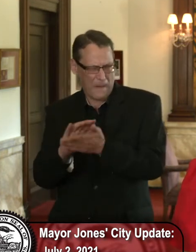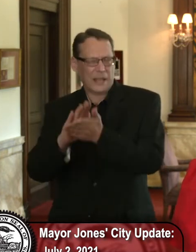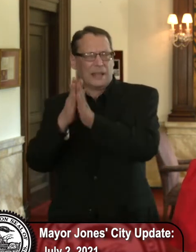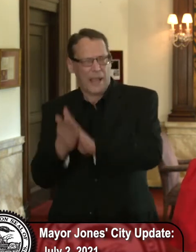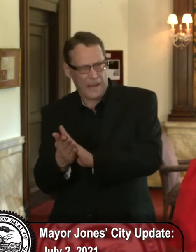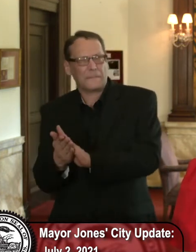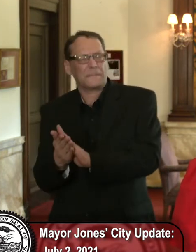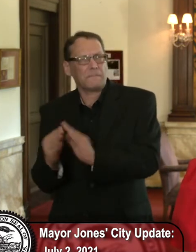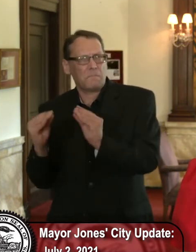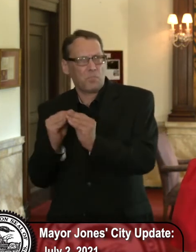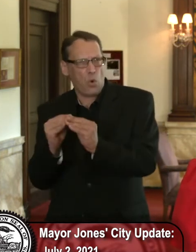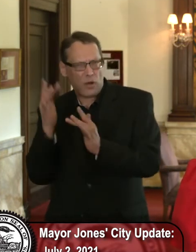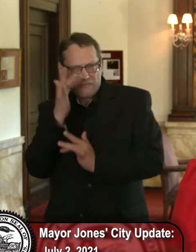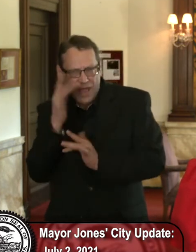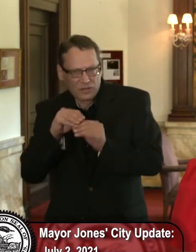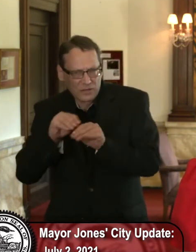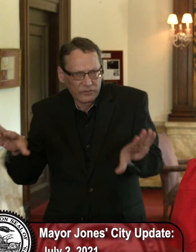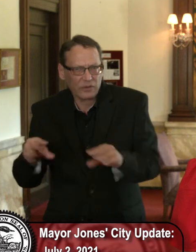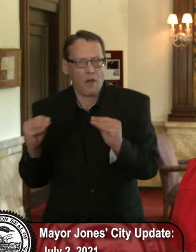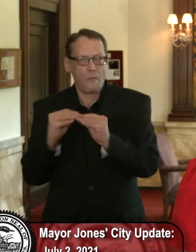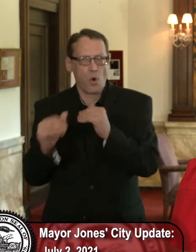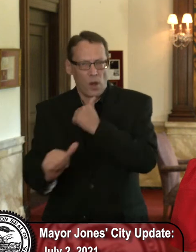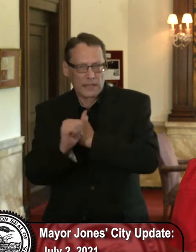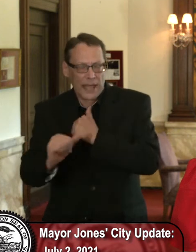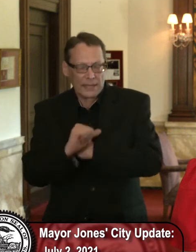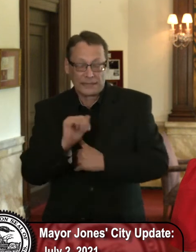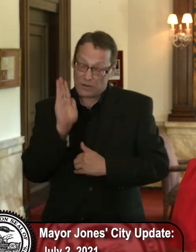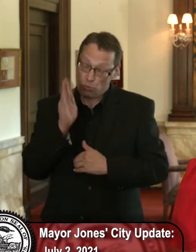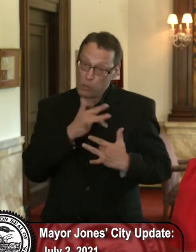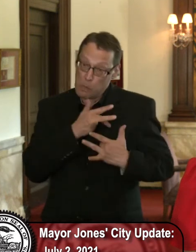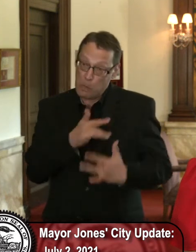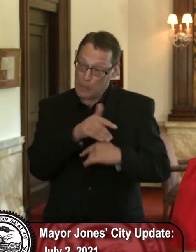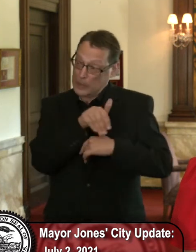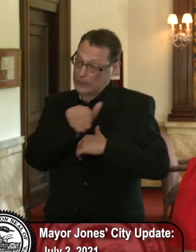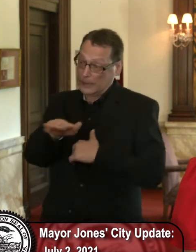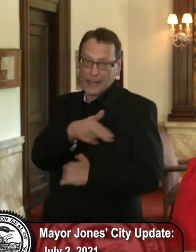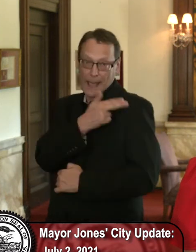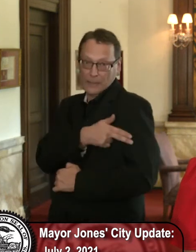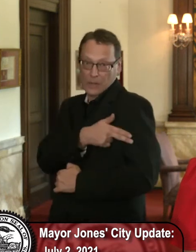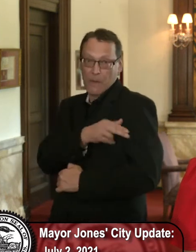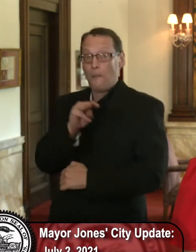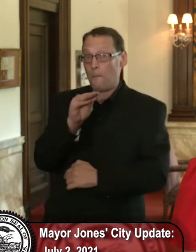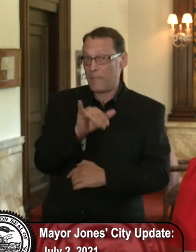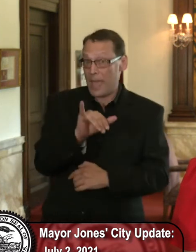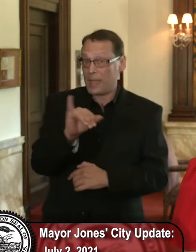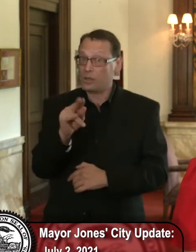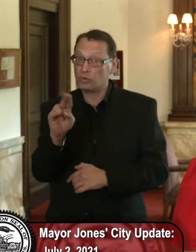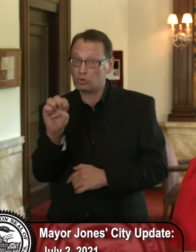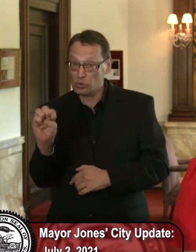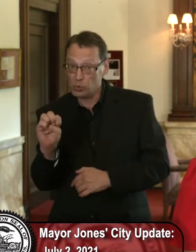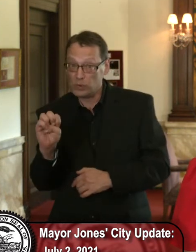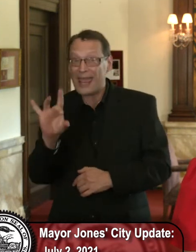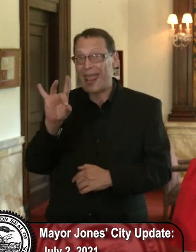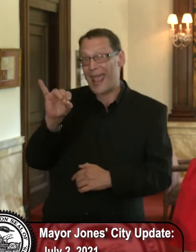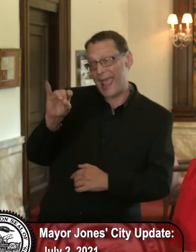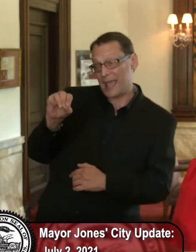infectious, more dangerous, and more likely to send someone to the hospital. Since May and June in St. Louis,